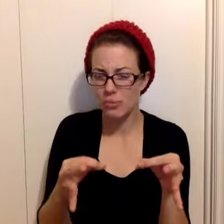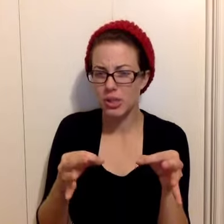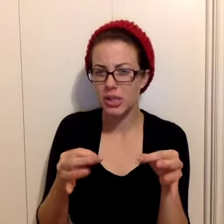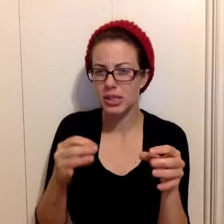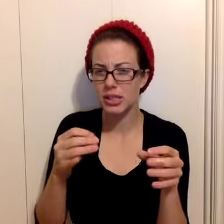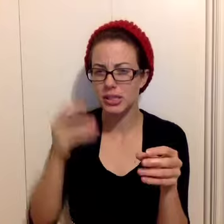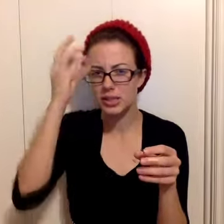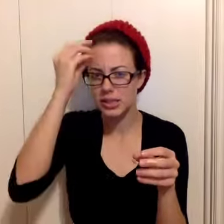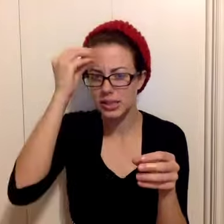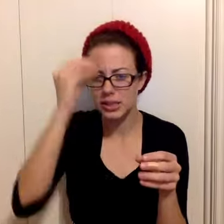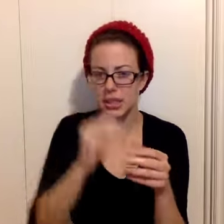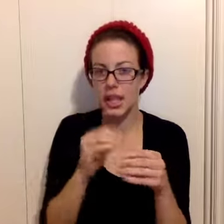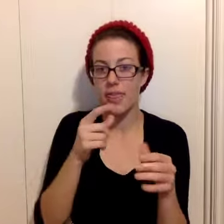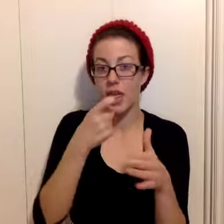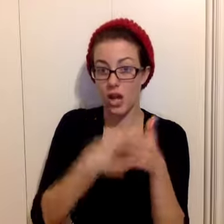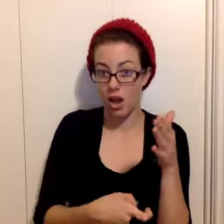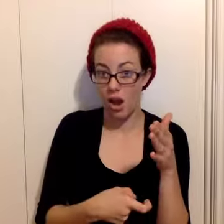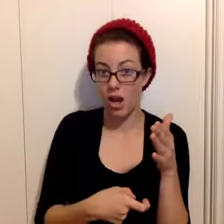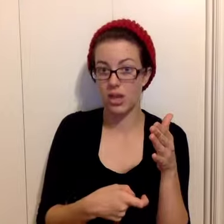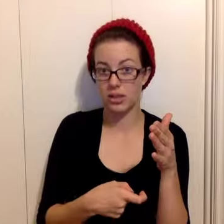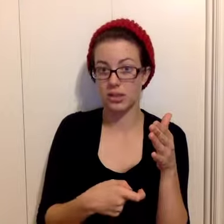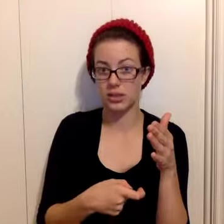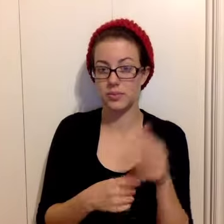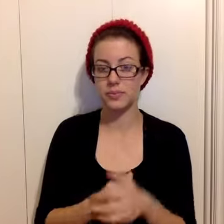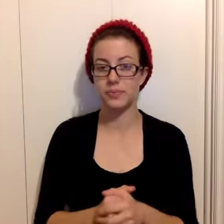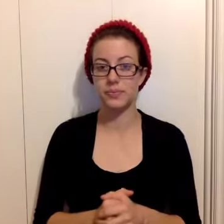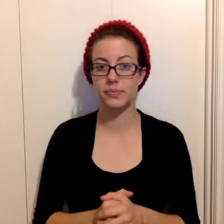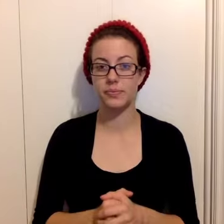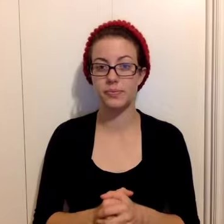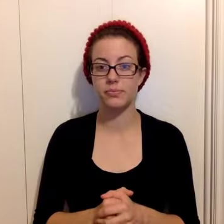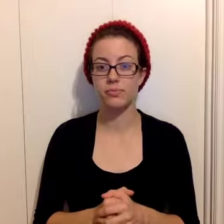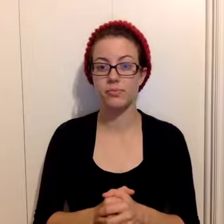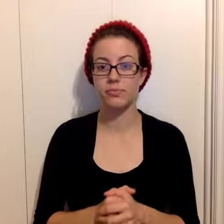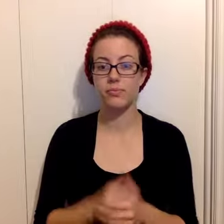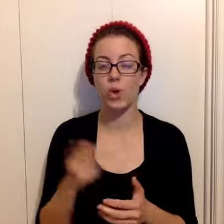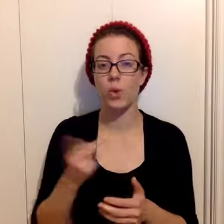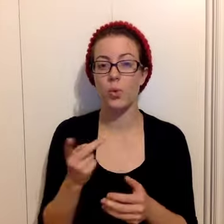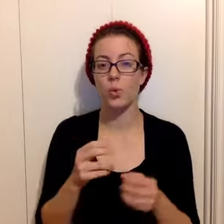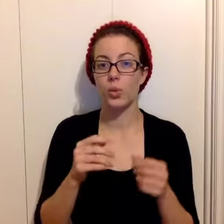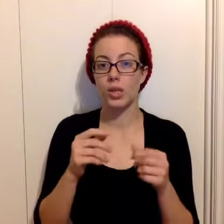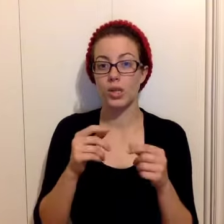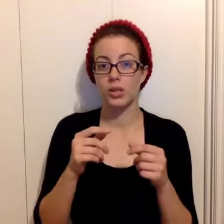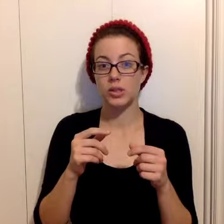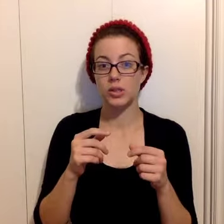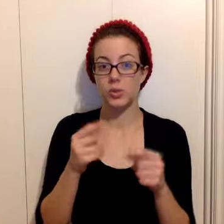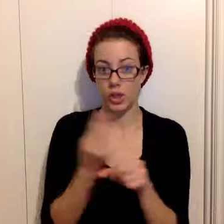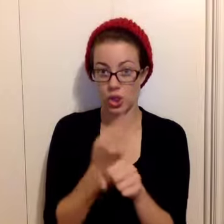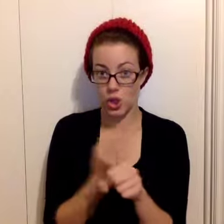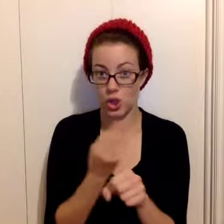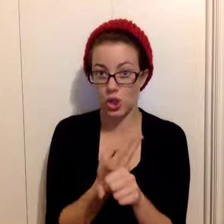And to do this, we are going to use a basic formula that we've studied a lot